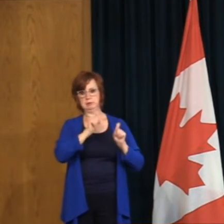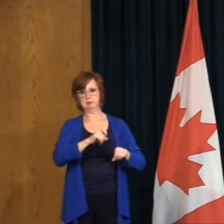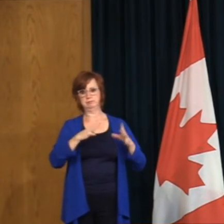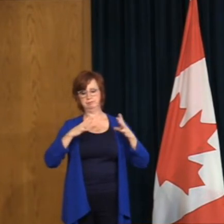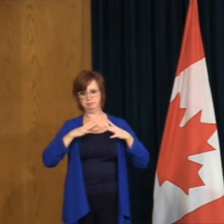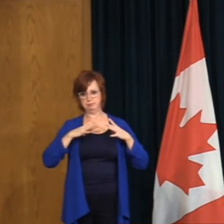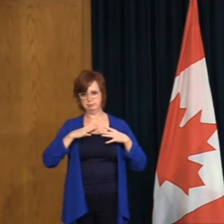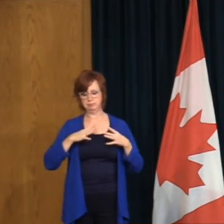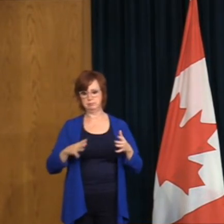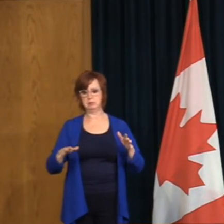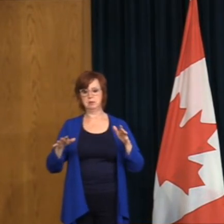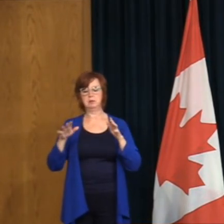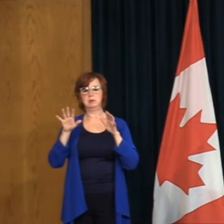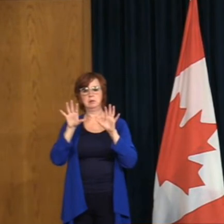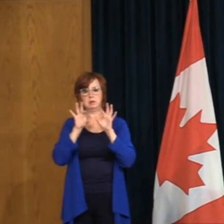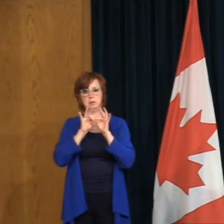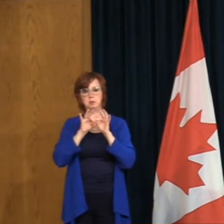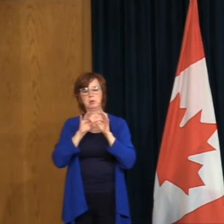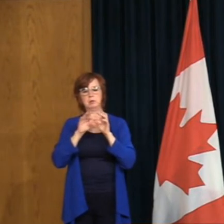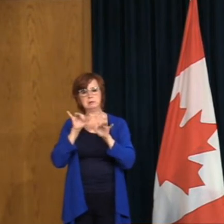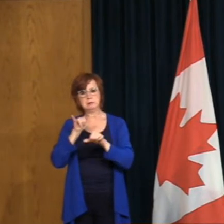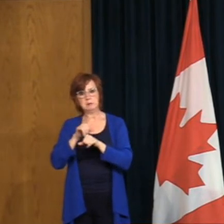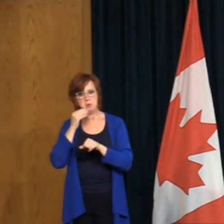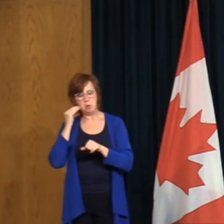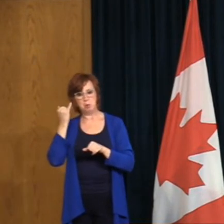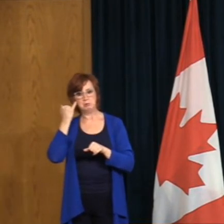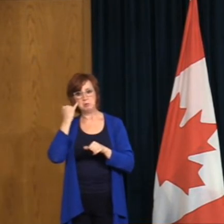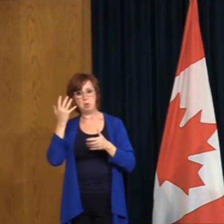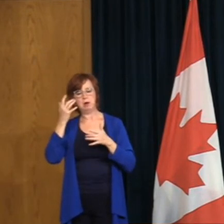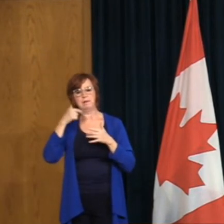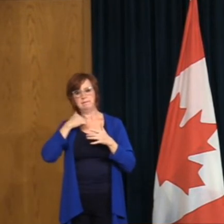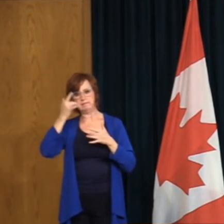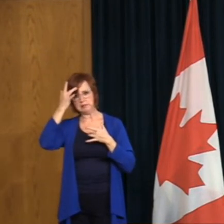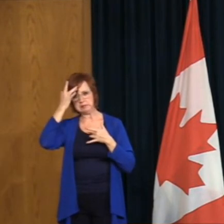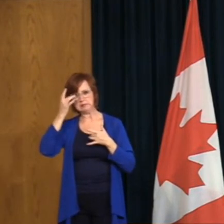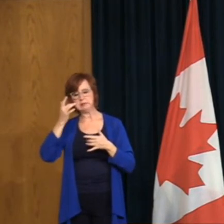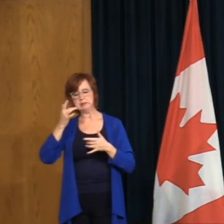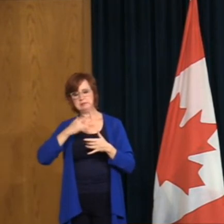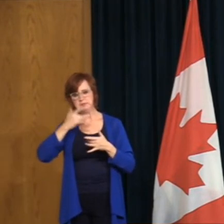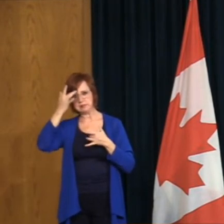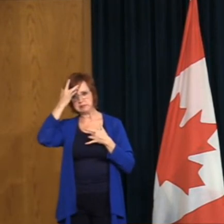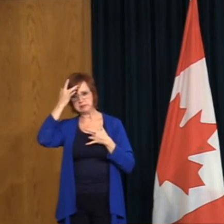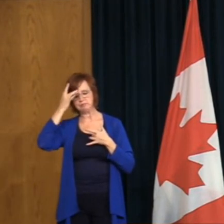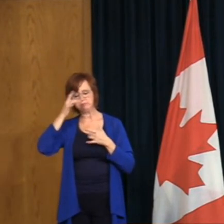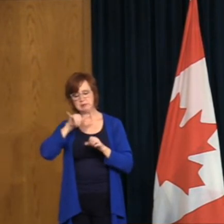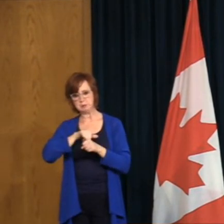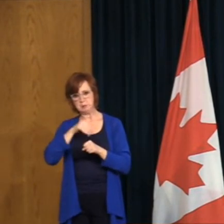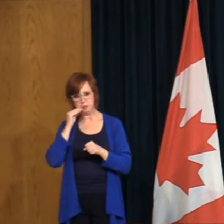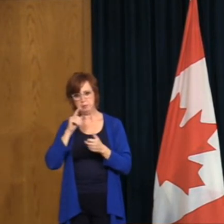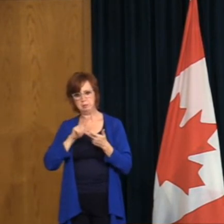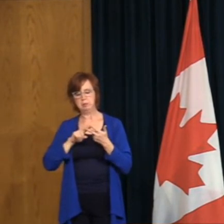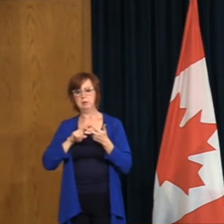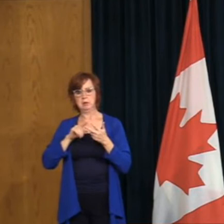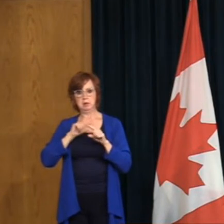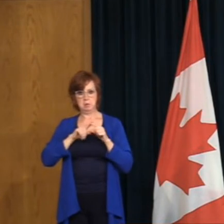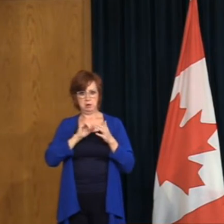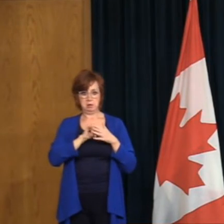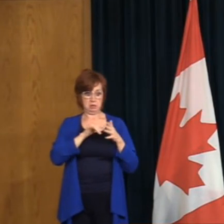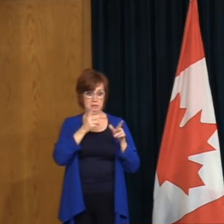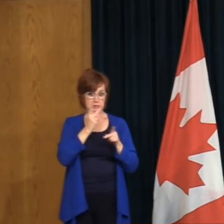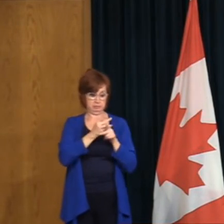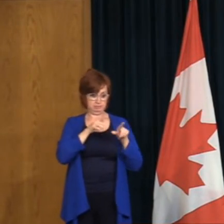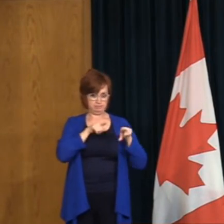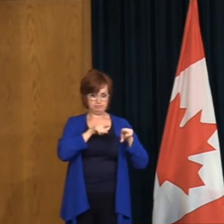remain important as we move forward into phase 3. But at the moment, I think things look quite positive